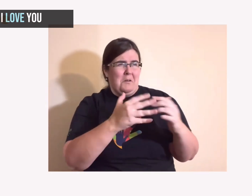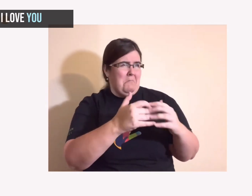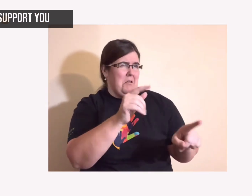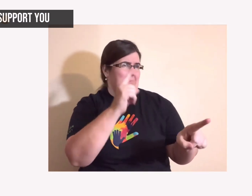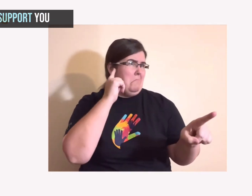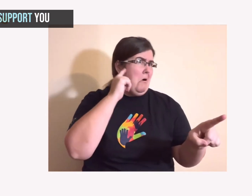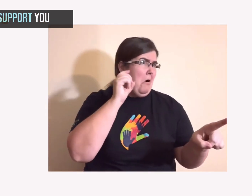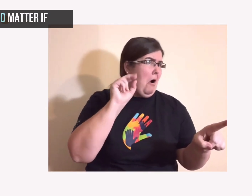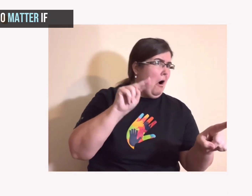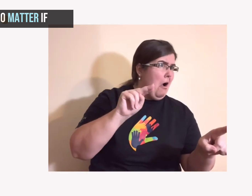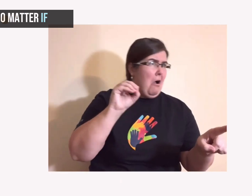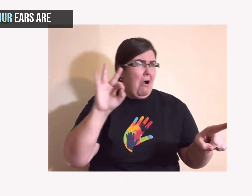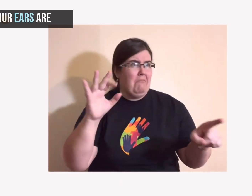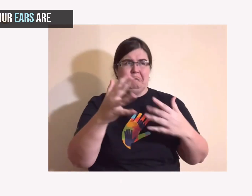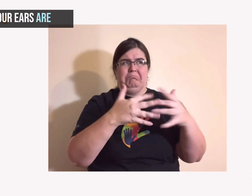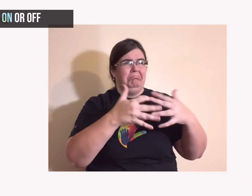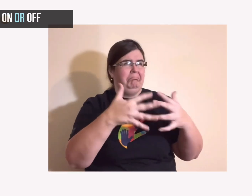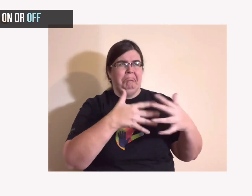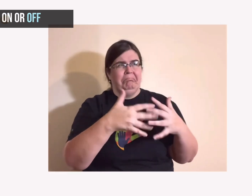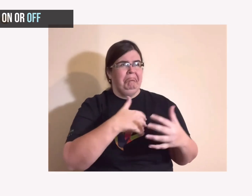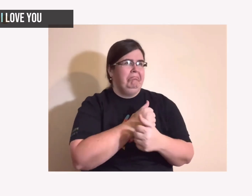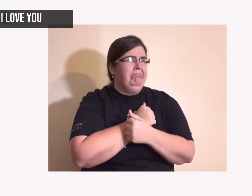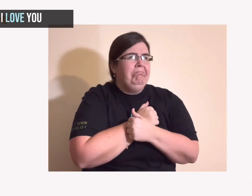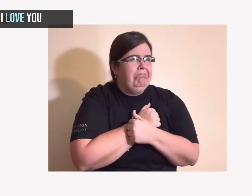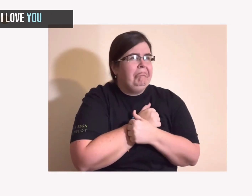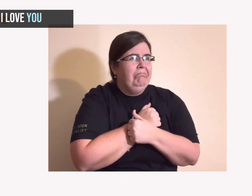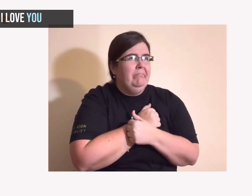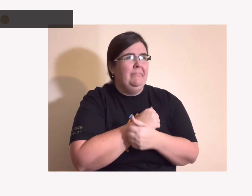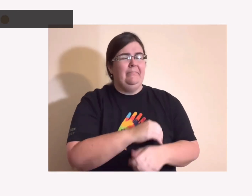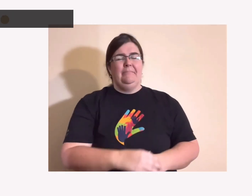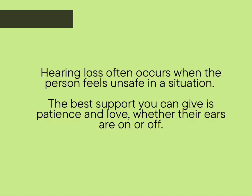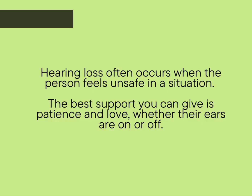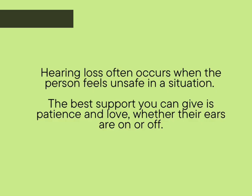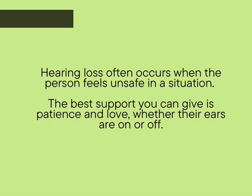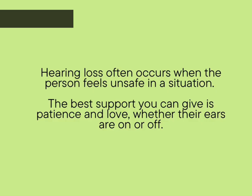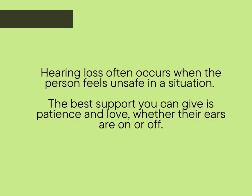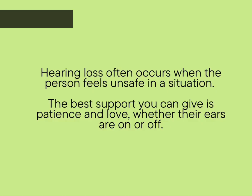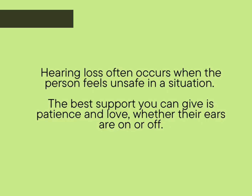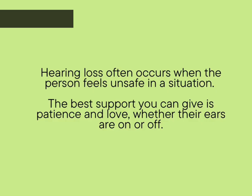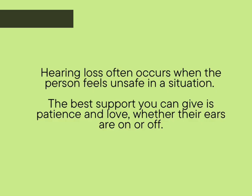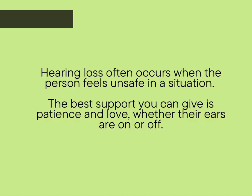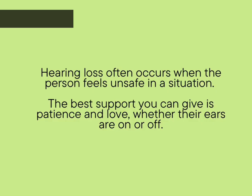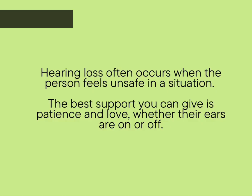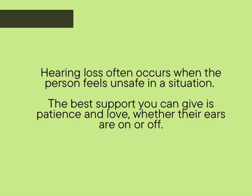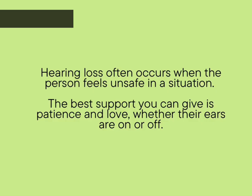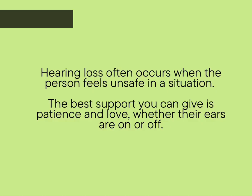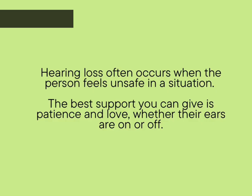love you, I support you, no matter if your ears are on or off, I love you.